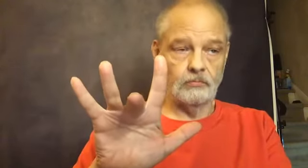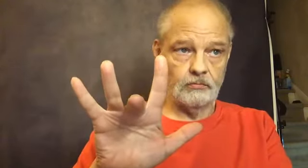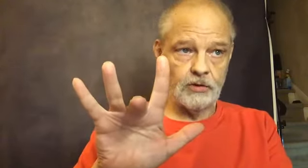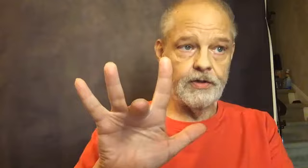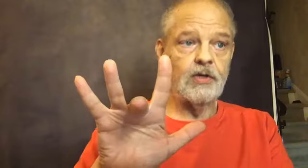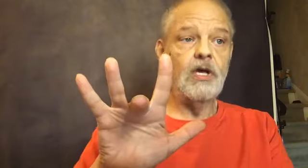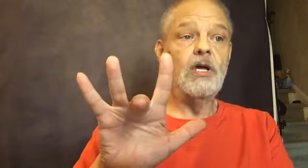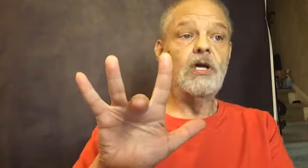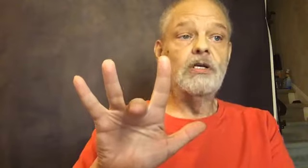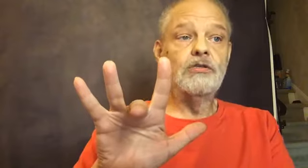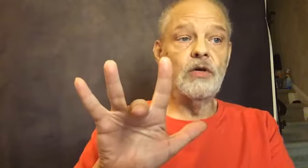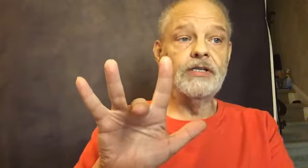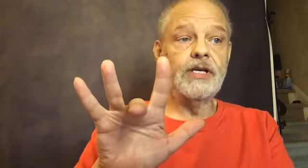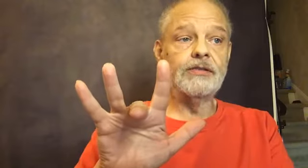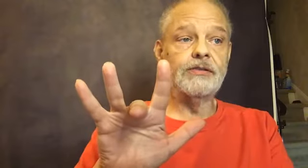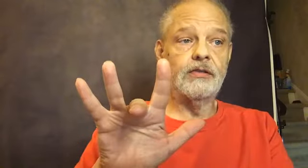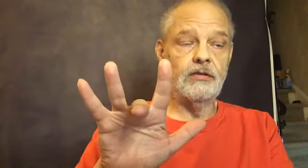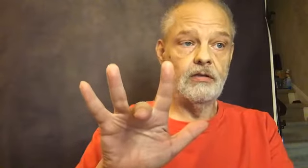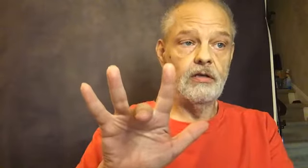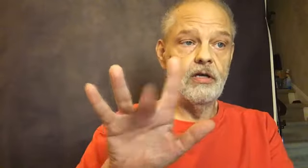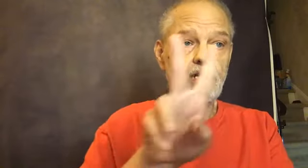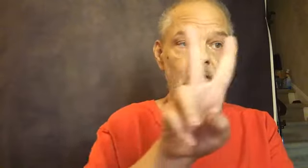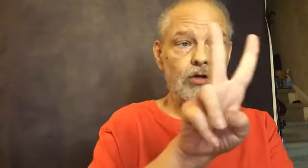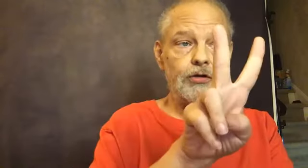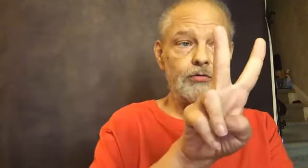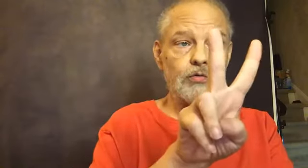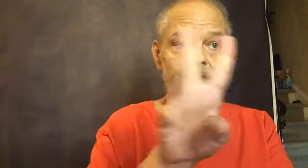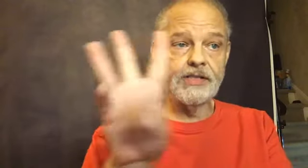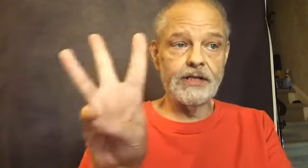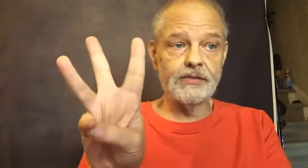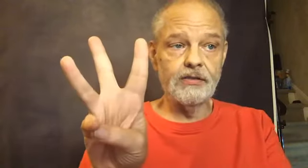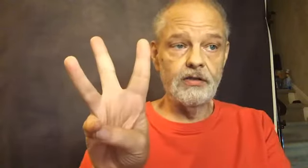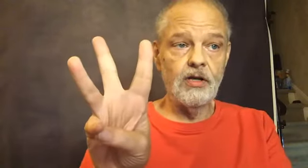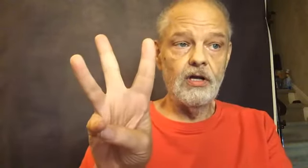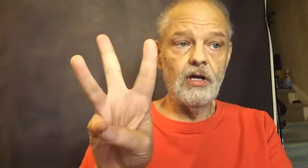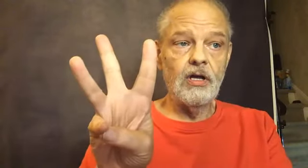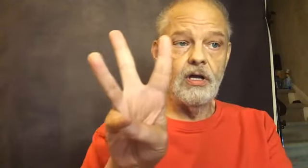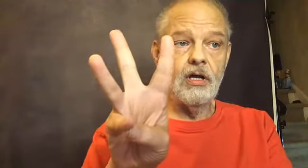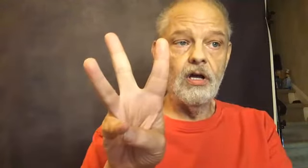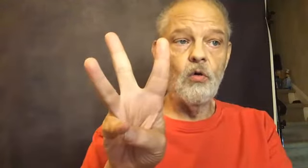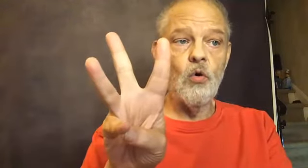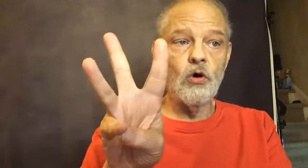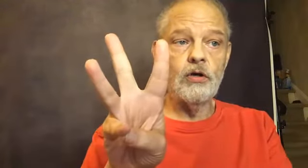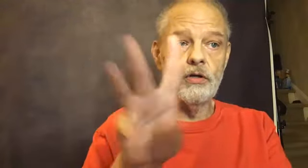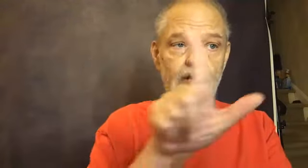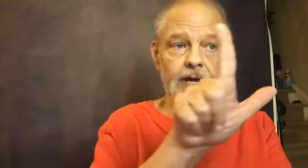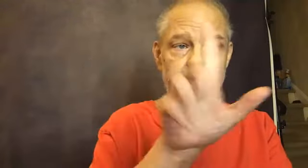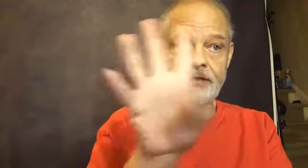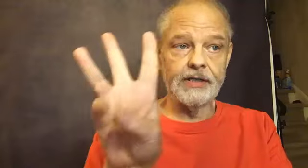All right. 26, you can do 26 or L6.